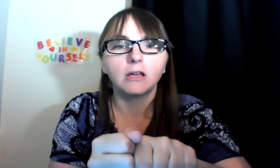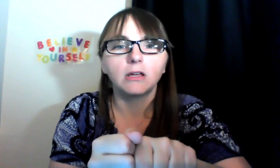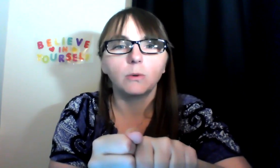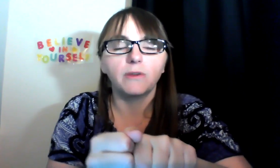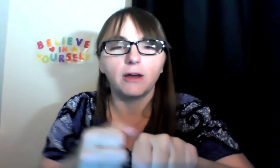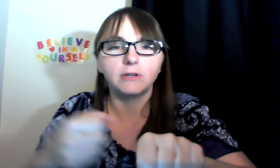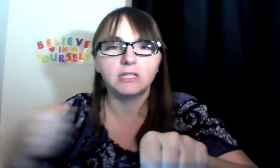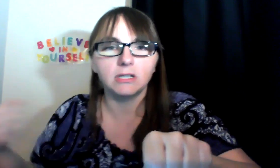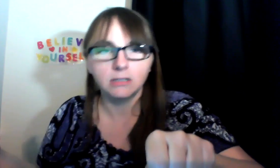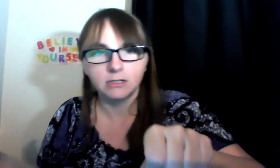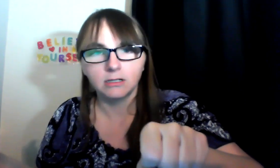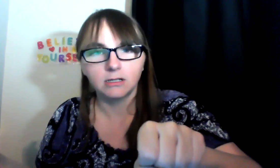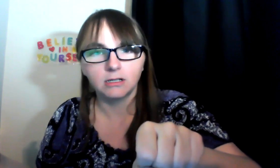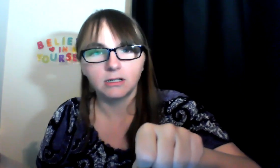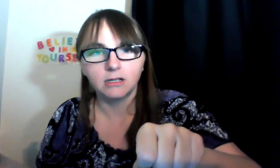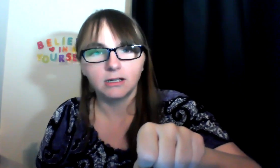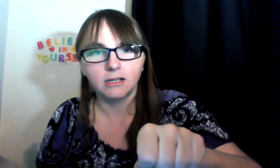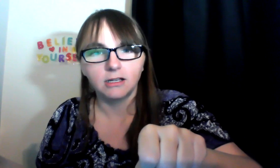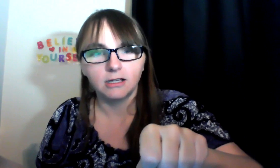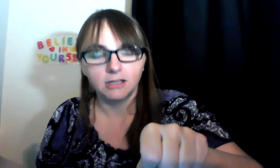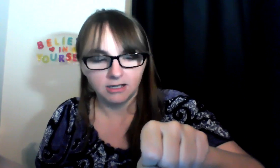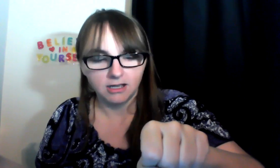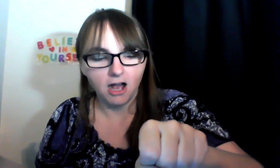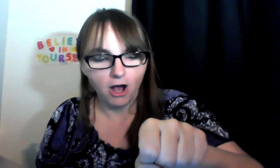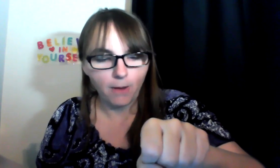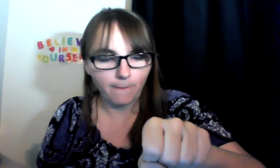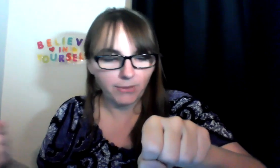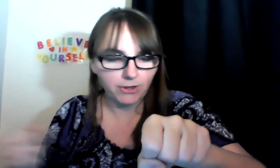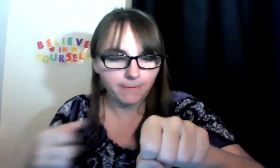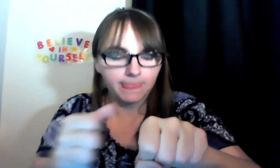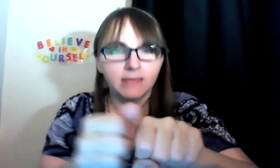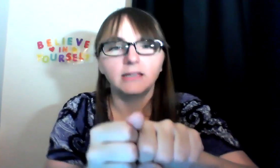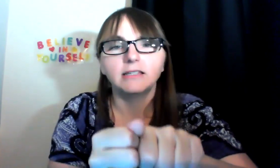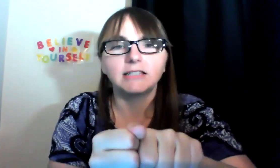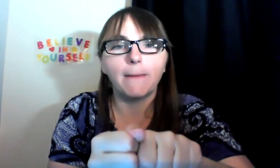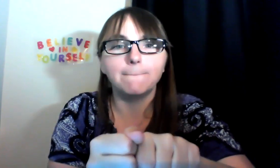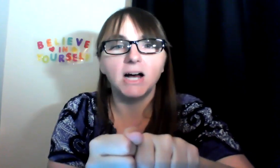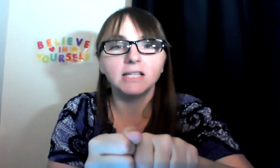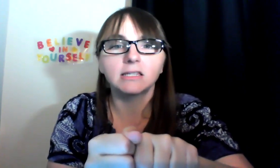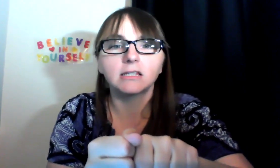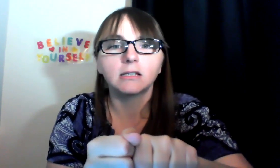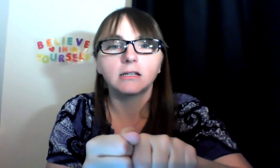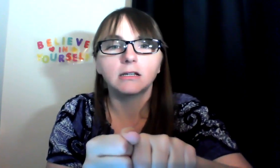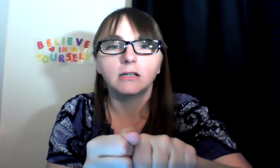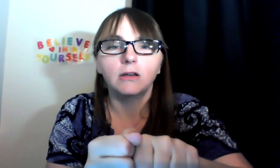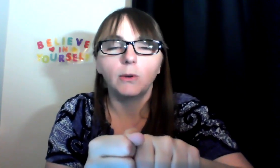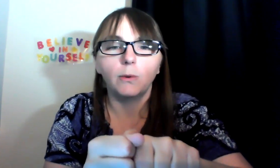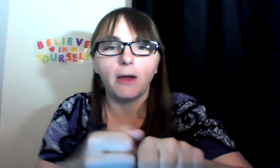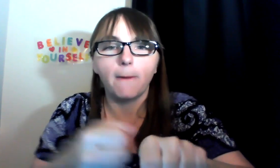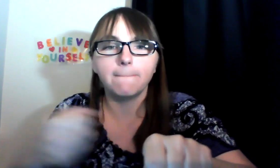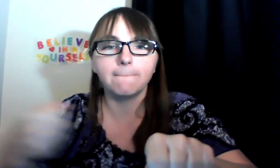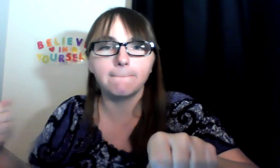Um. d. Um. Say must. Without m.